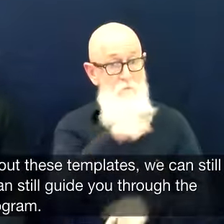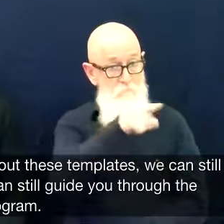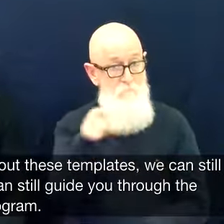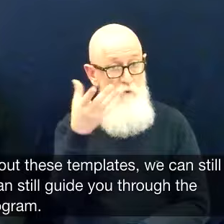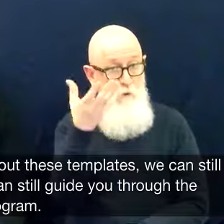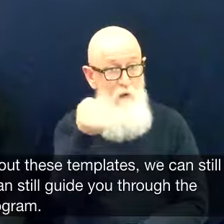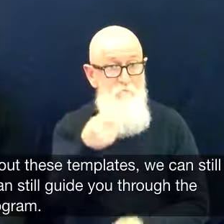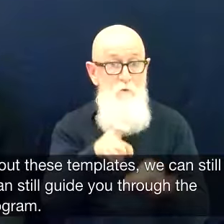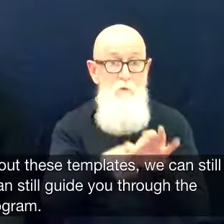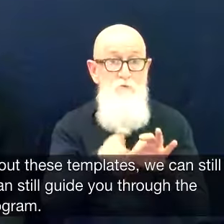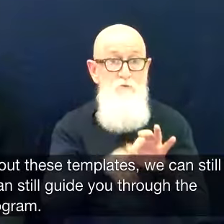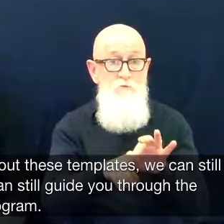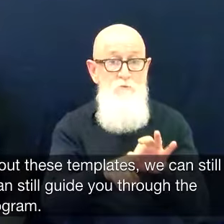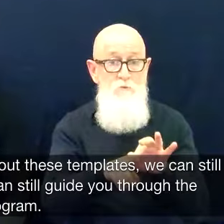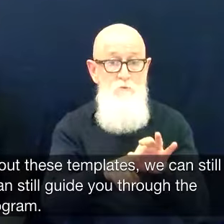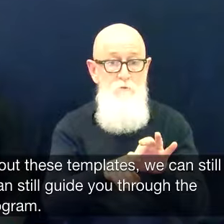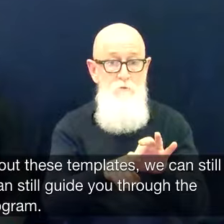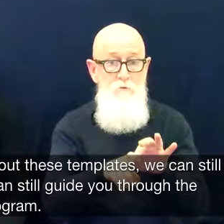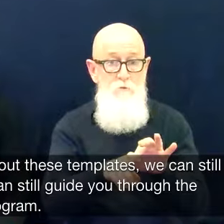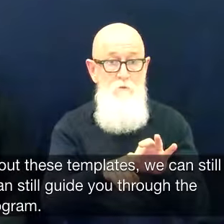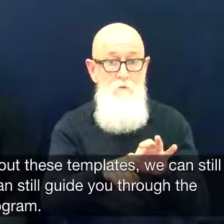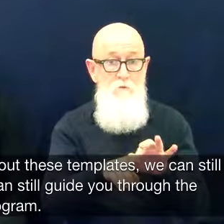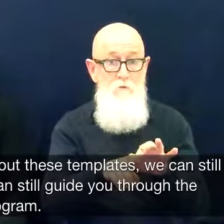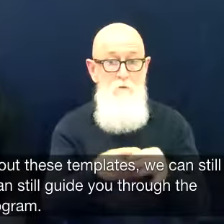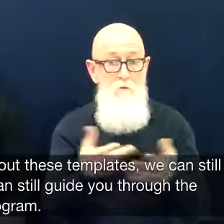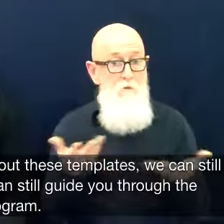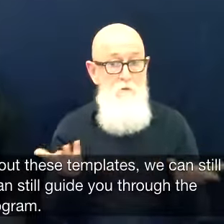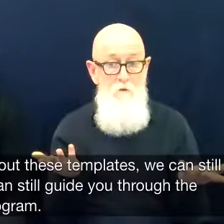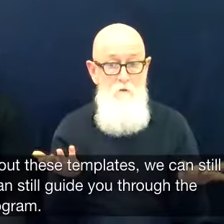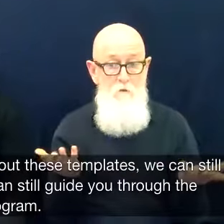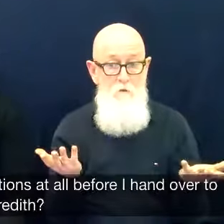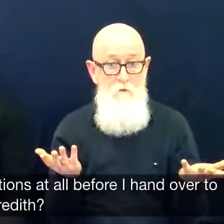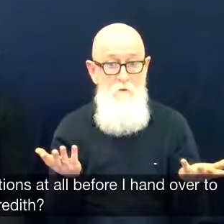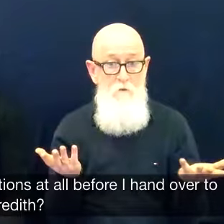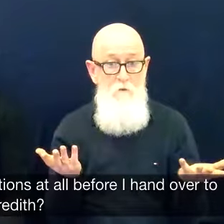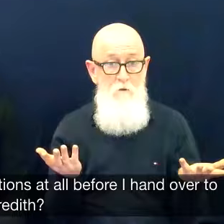all before I hand over to Meredith?